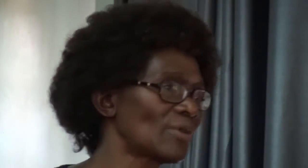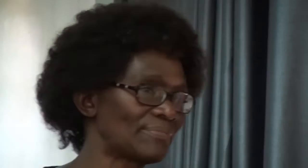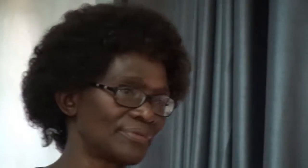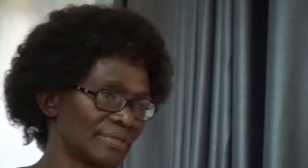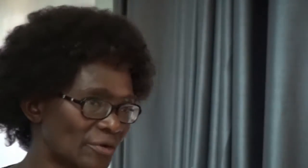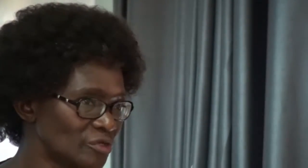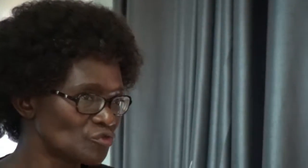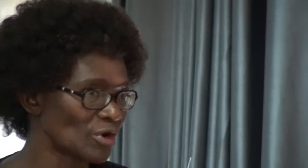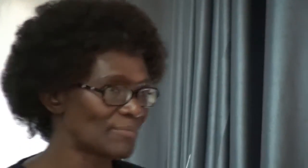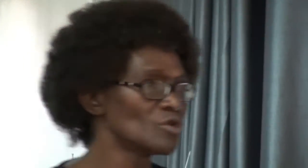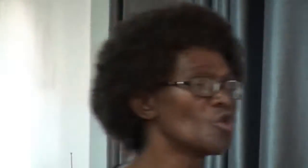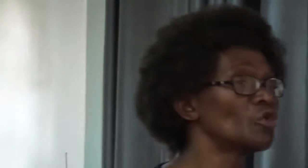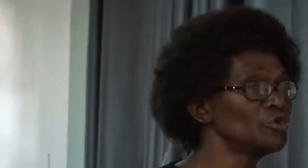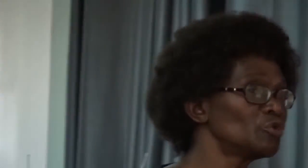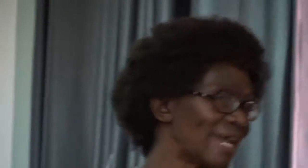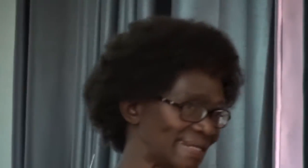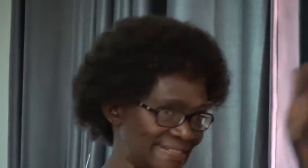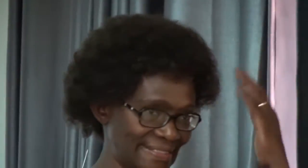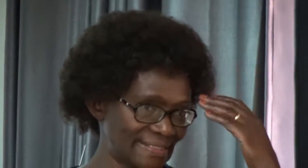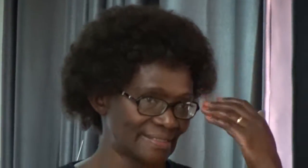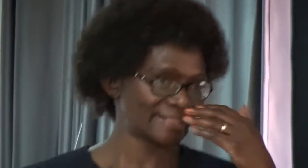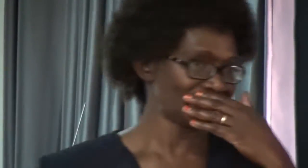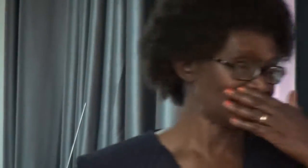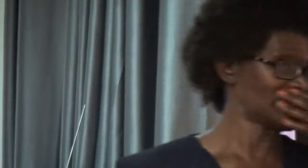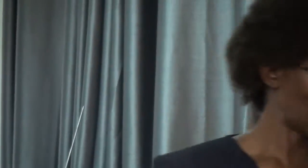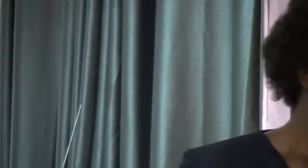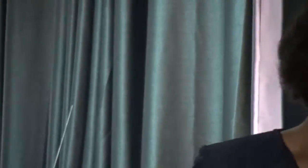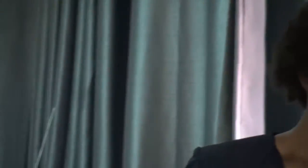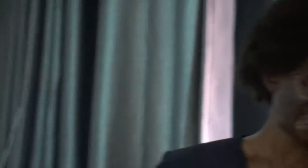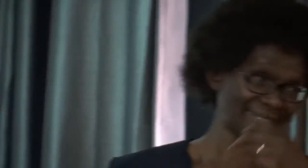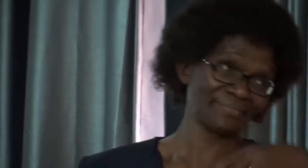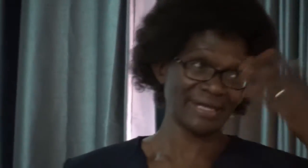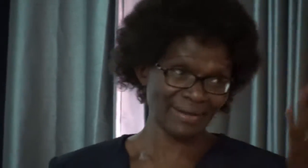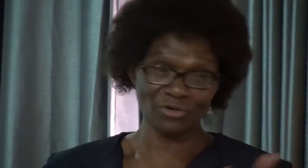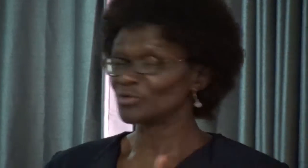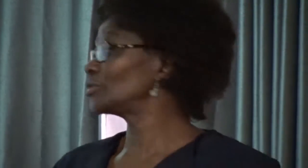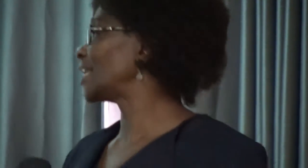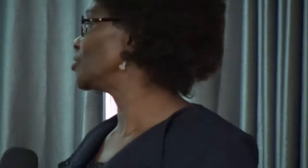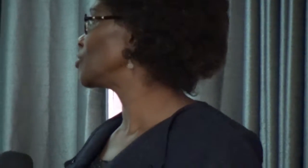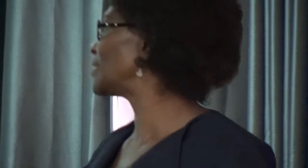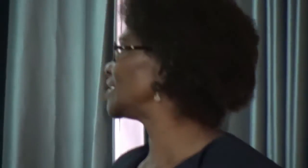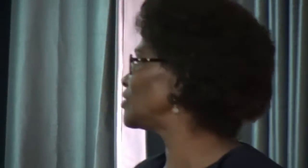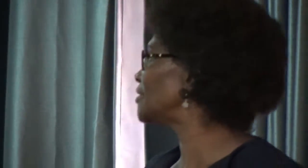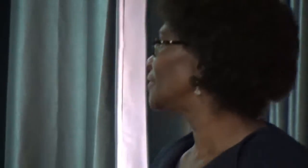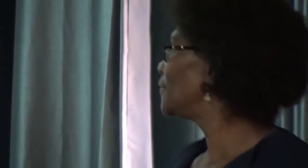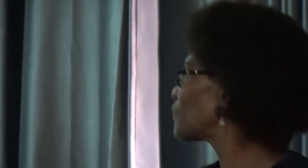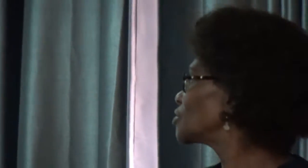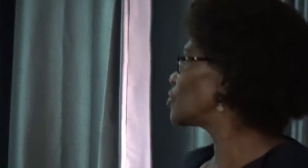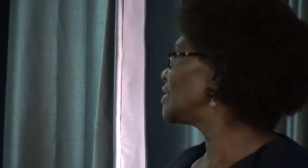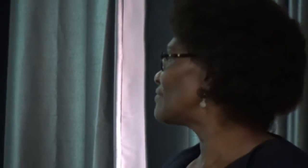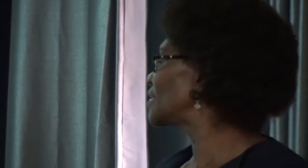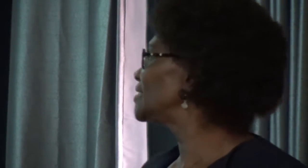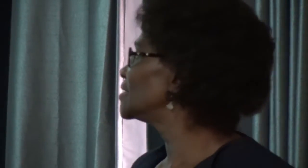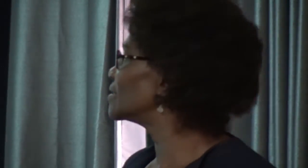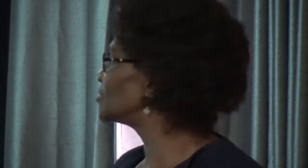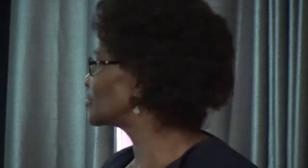will follow up. They're going to follow up. On you direct. They may not come to Iesd, they may come or not, I don't know, but they will. So